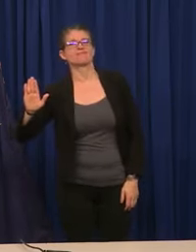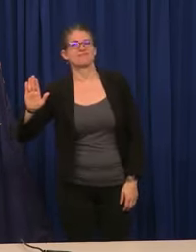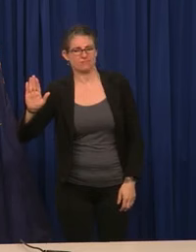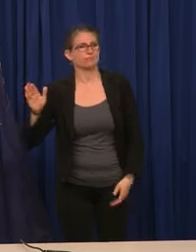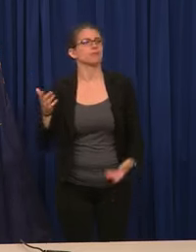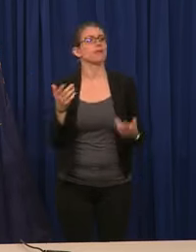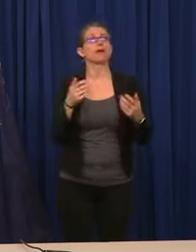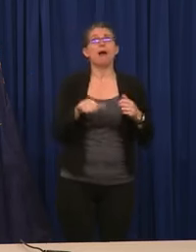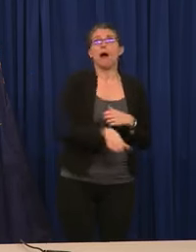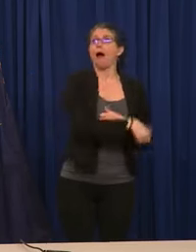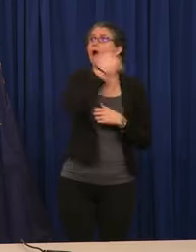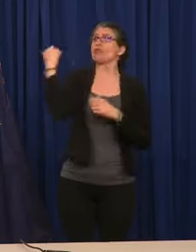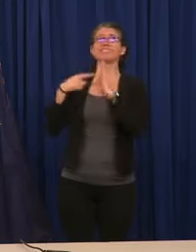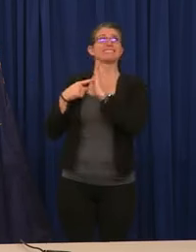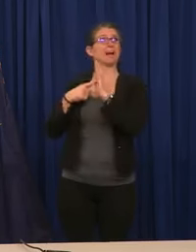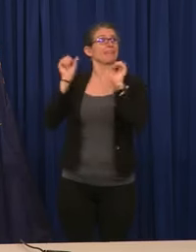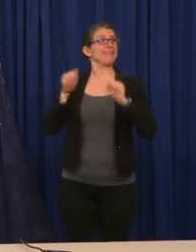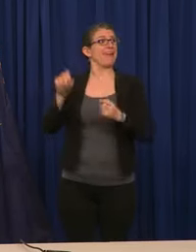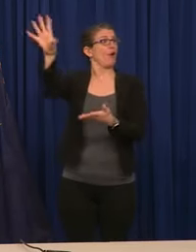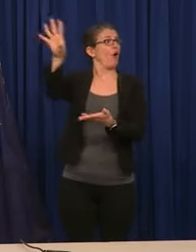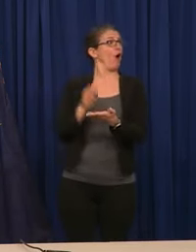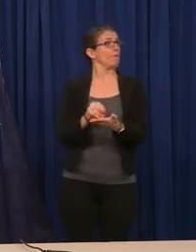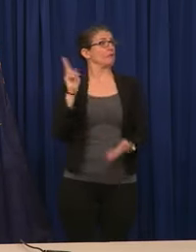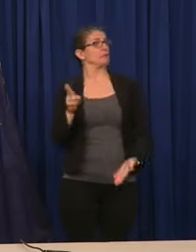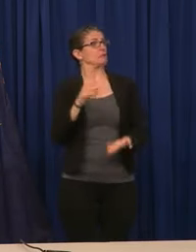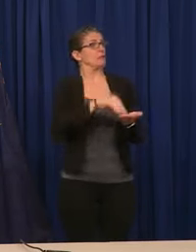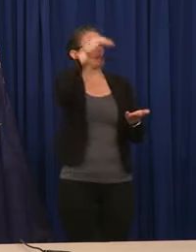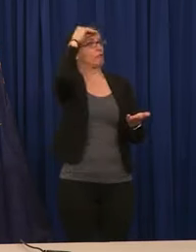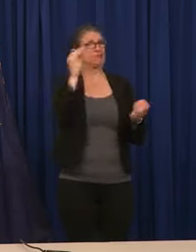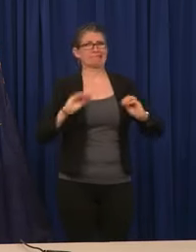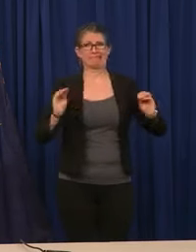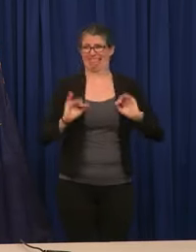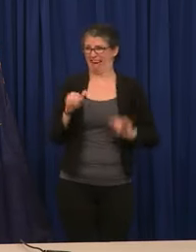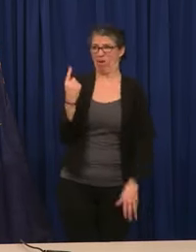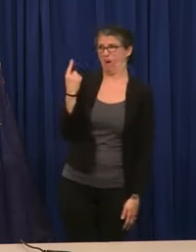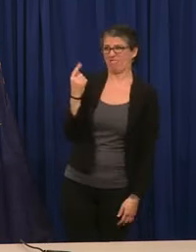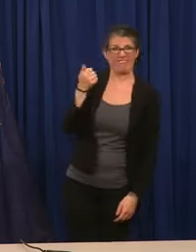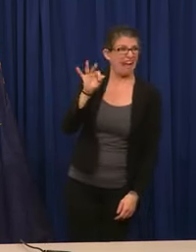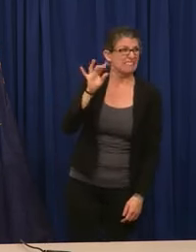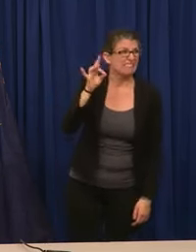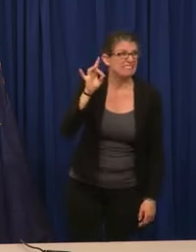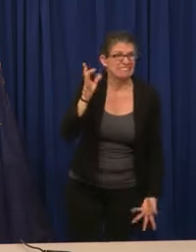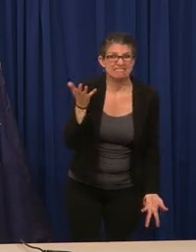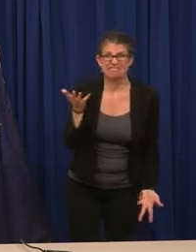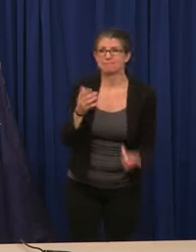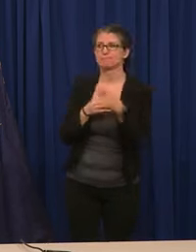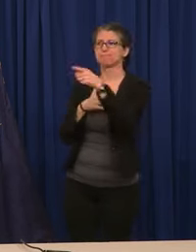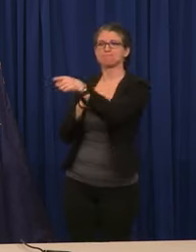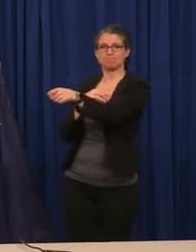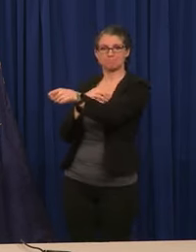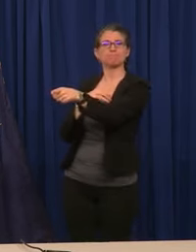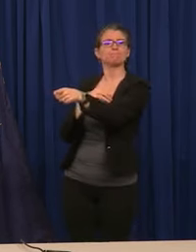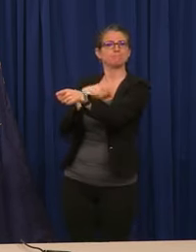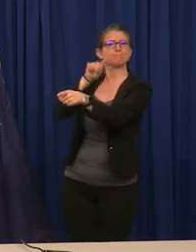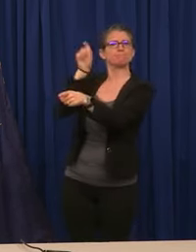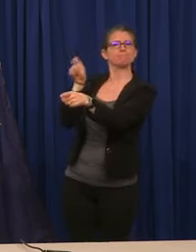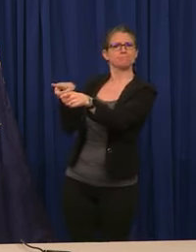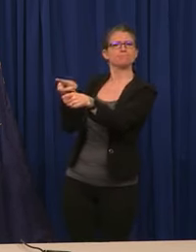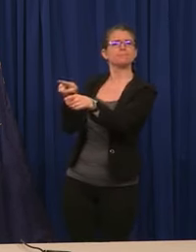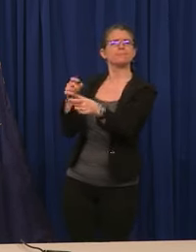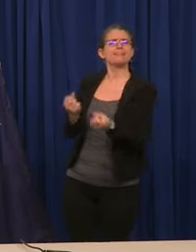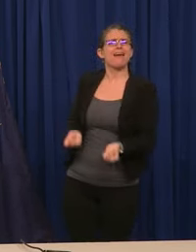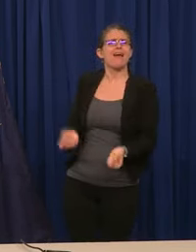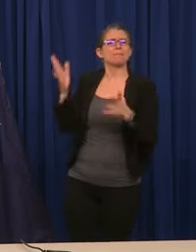short questions. How many people are currently hospitalized? I know you said 63 have been at some point. And is there still